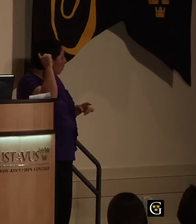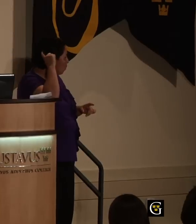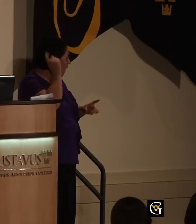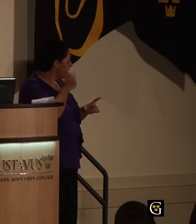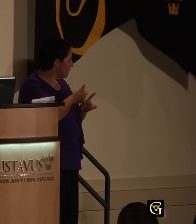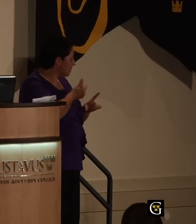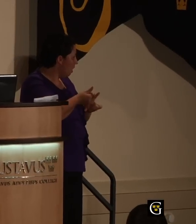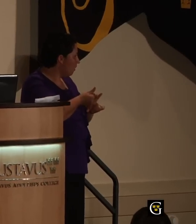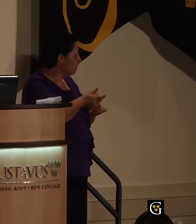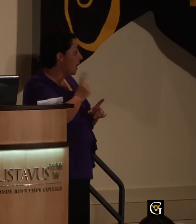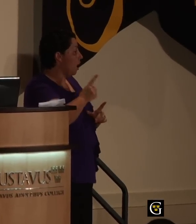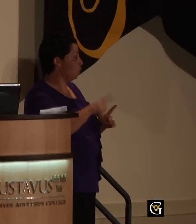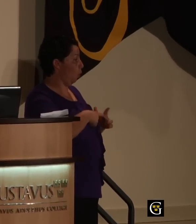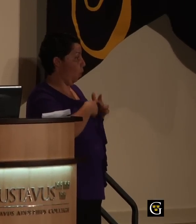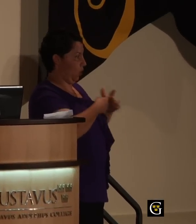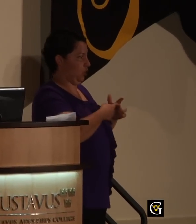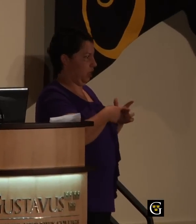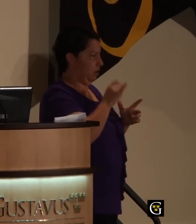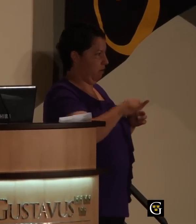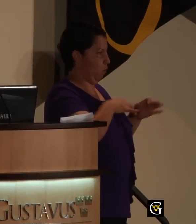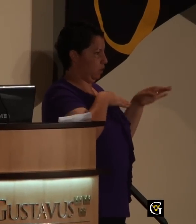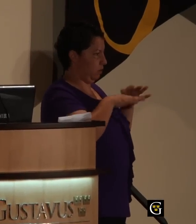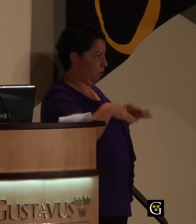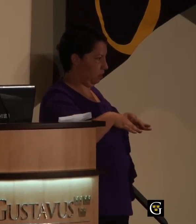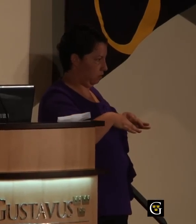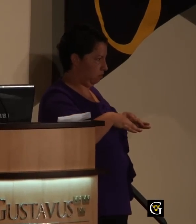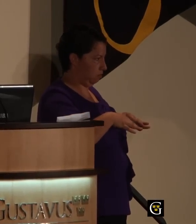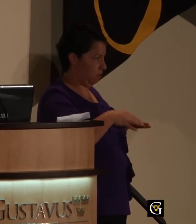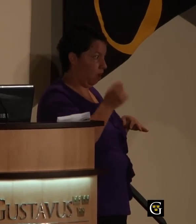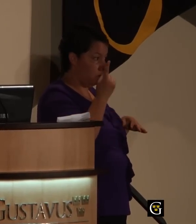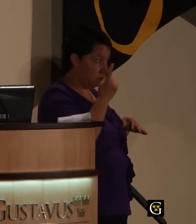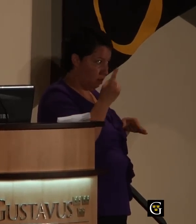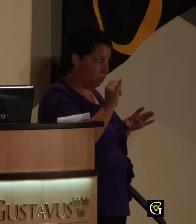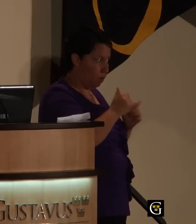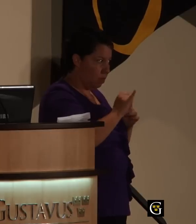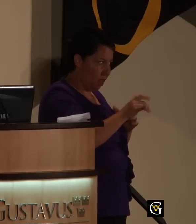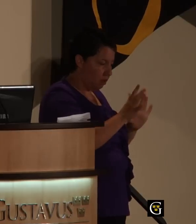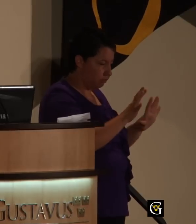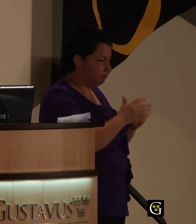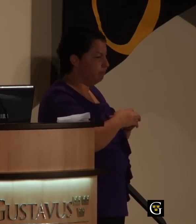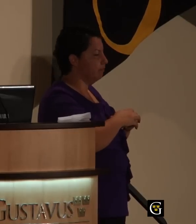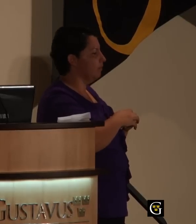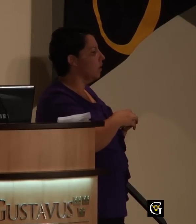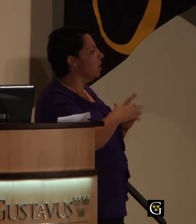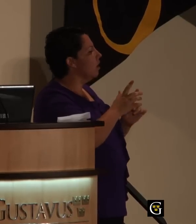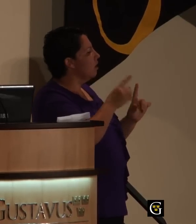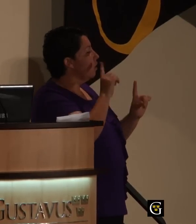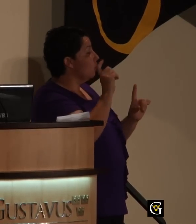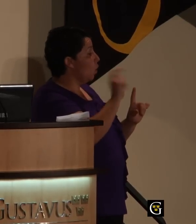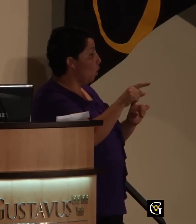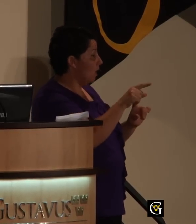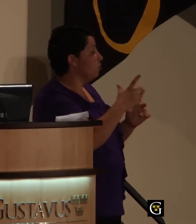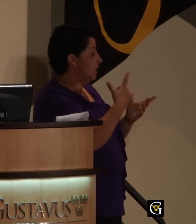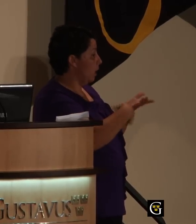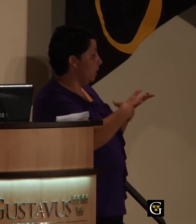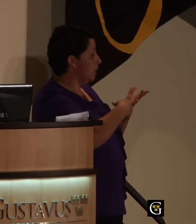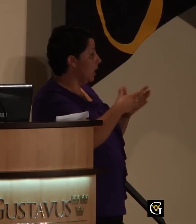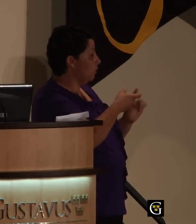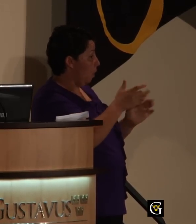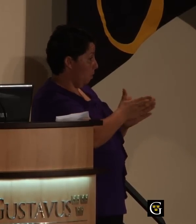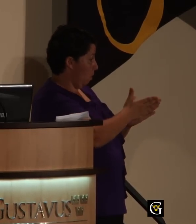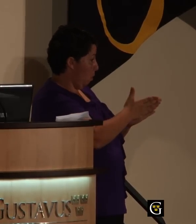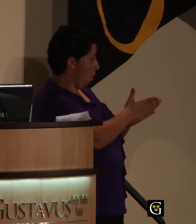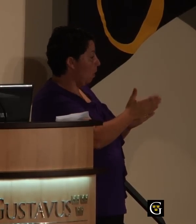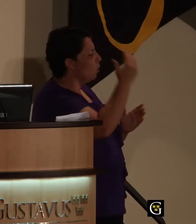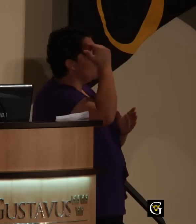these instructions. So, with these in mind, let's come to the question that I wrote about in my book. So, we know